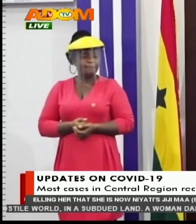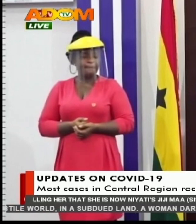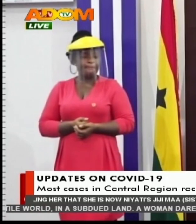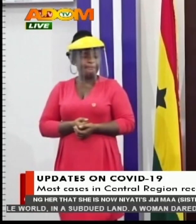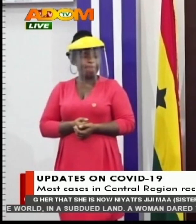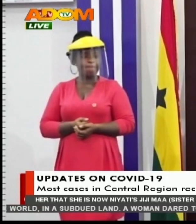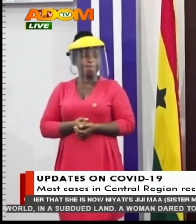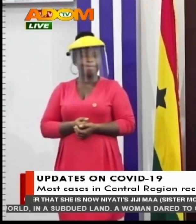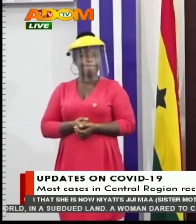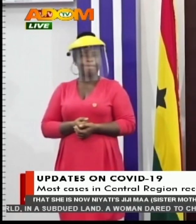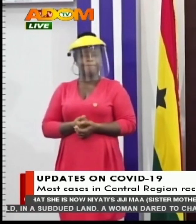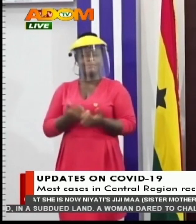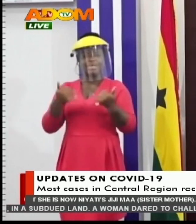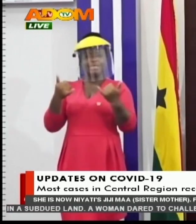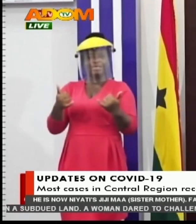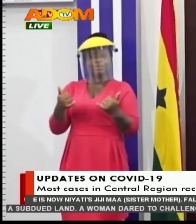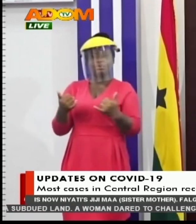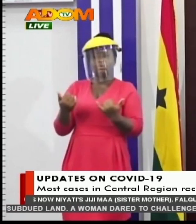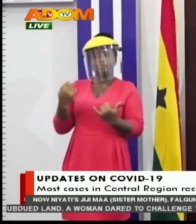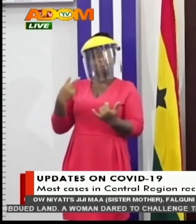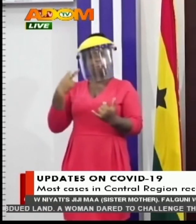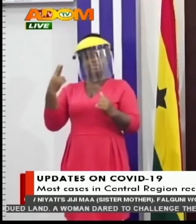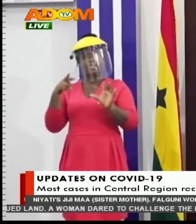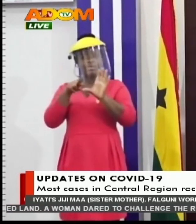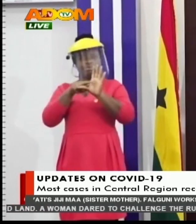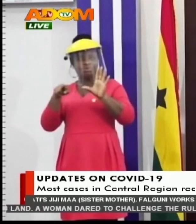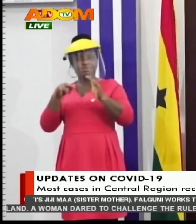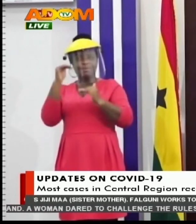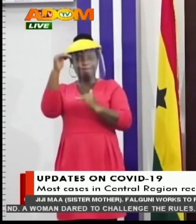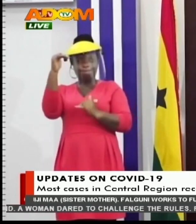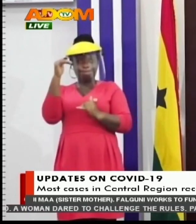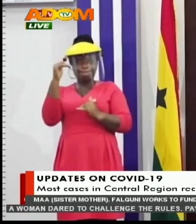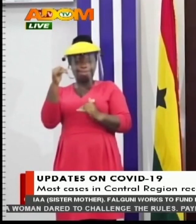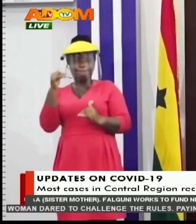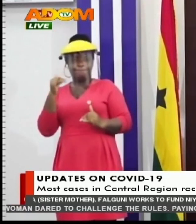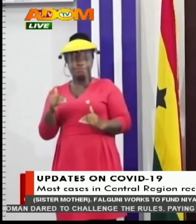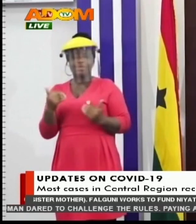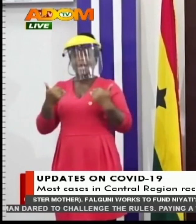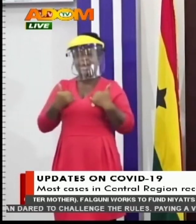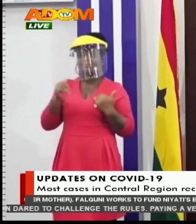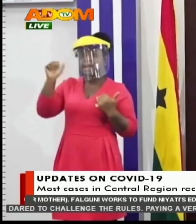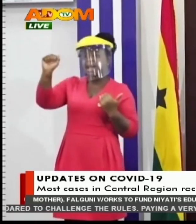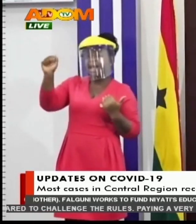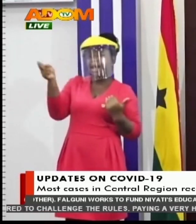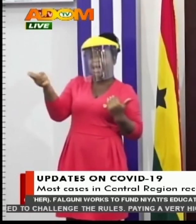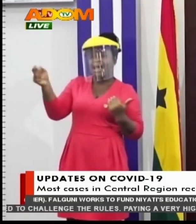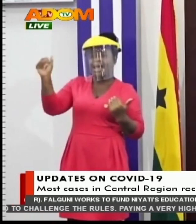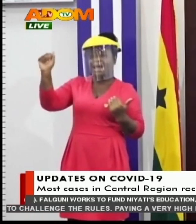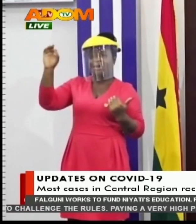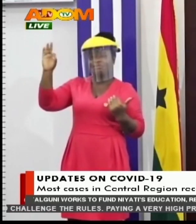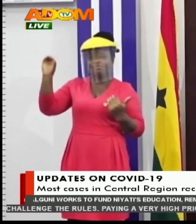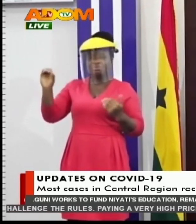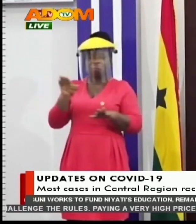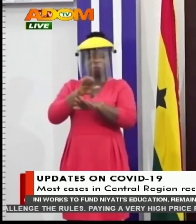24%. Central region has had, after the 212 total cases, they have 40 recoveries. Greater Accra